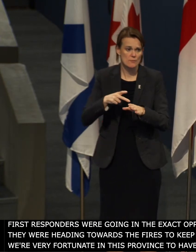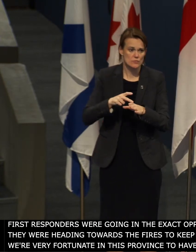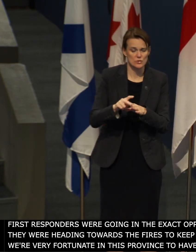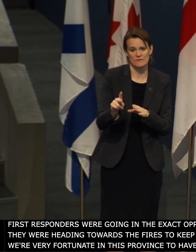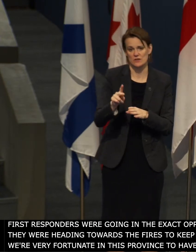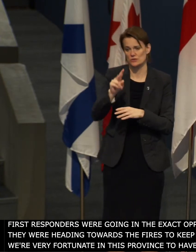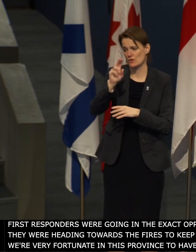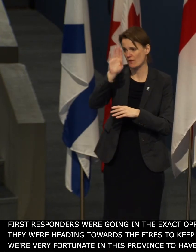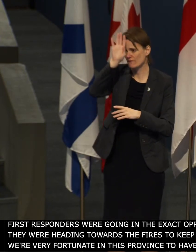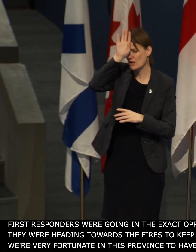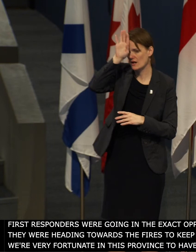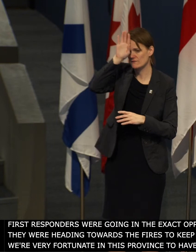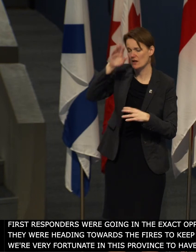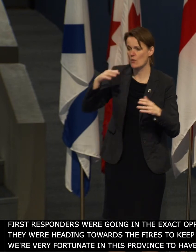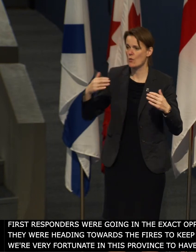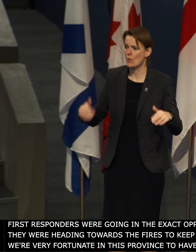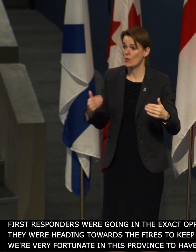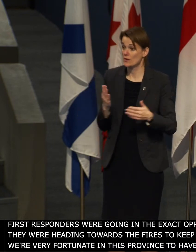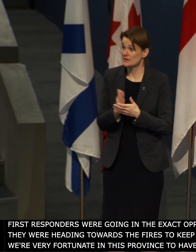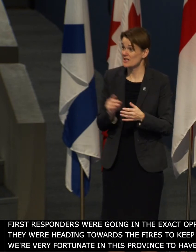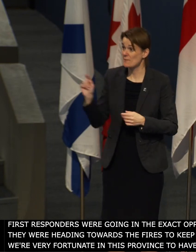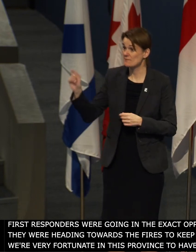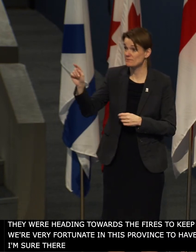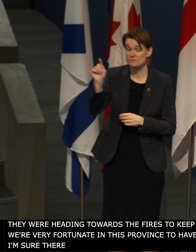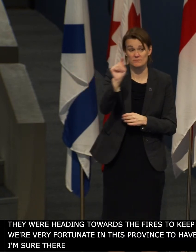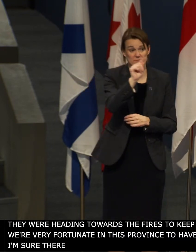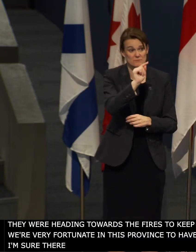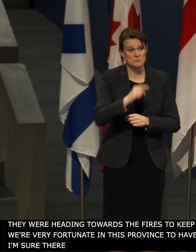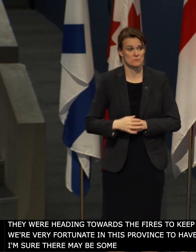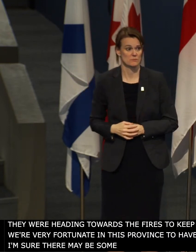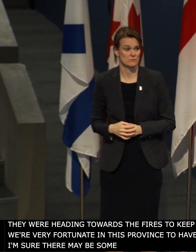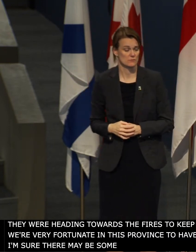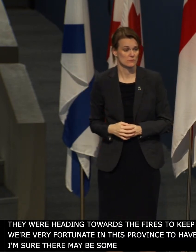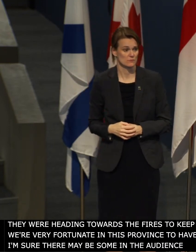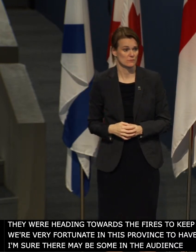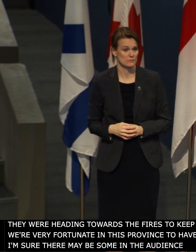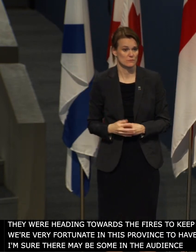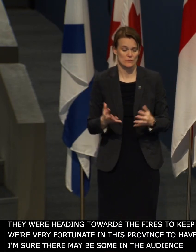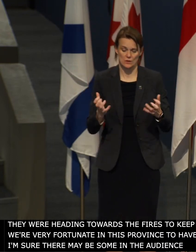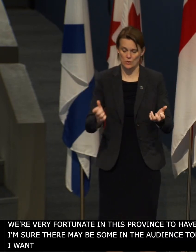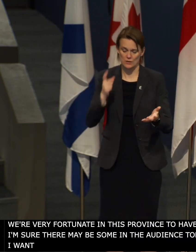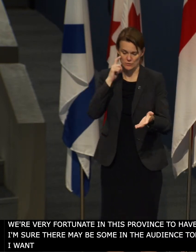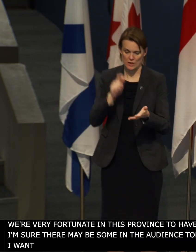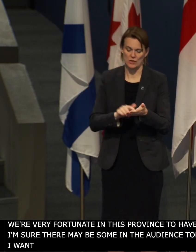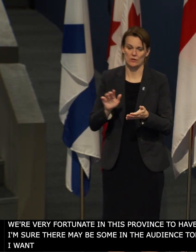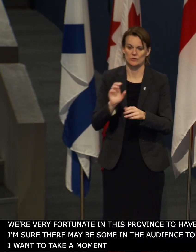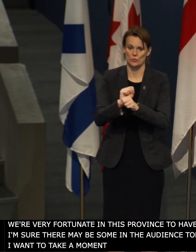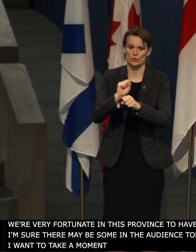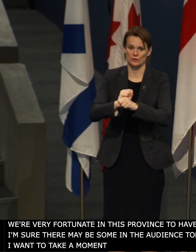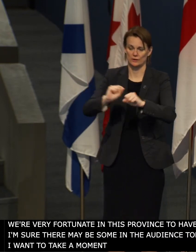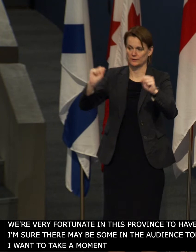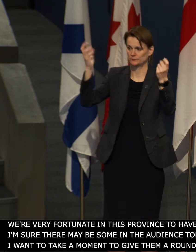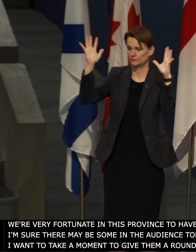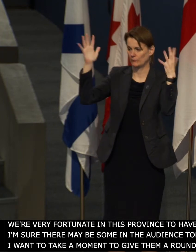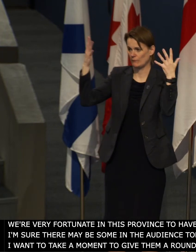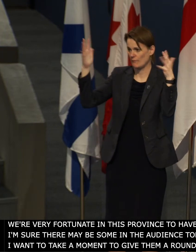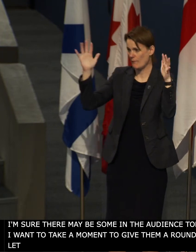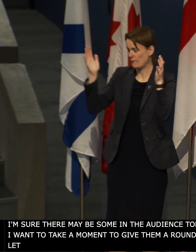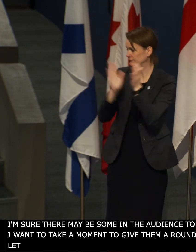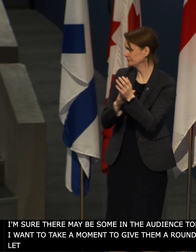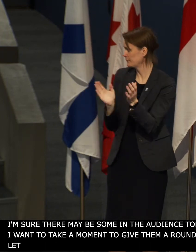group. I'm sure there may be some in the audience today. I want to take a moment to give them a round of applause. Let's do that, please.